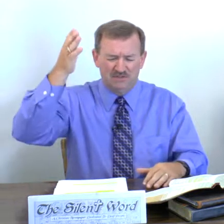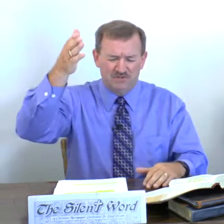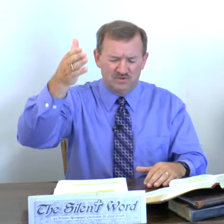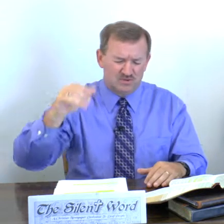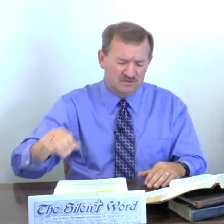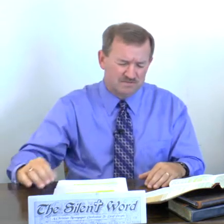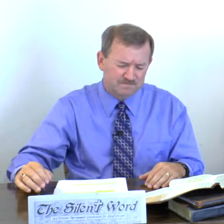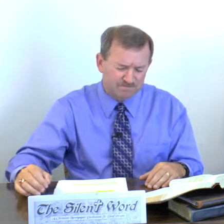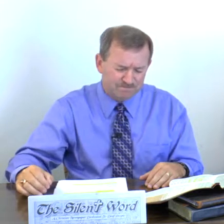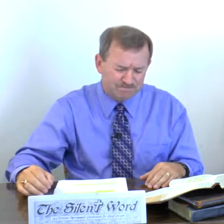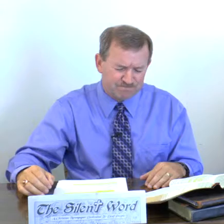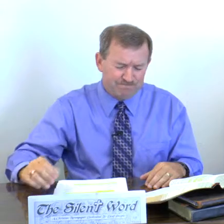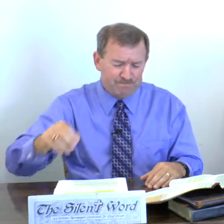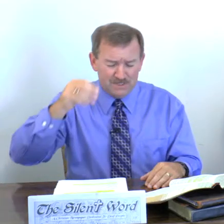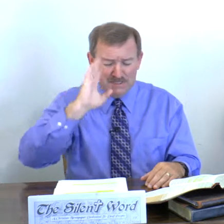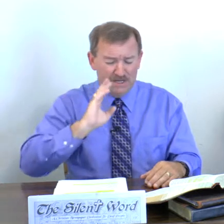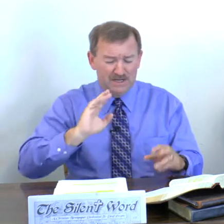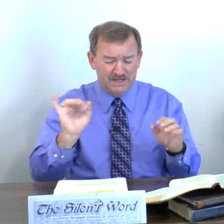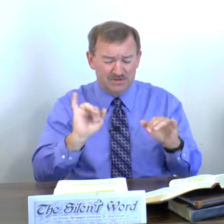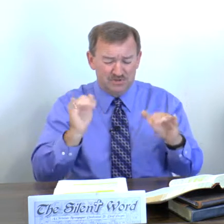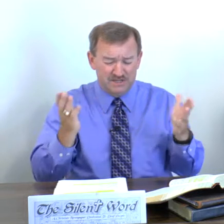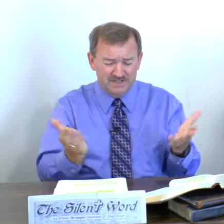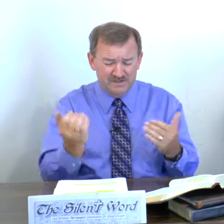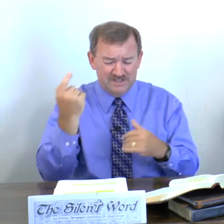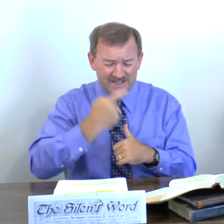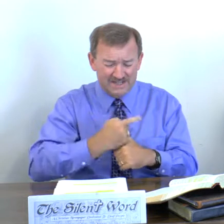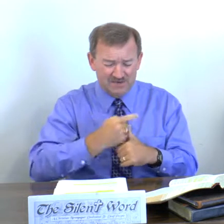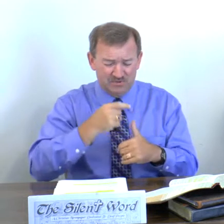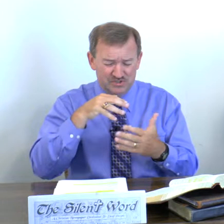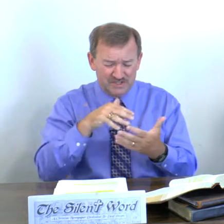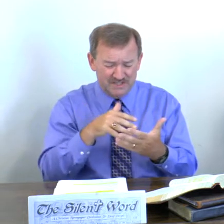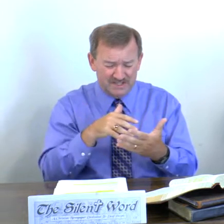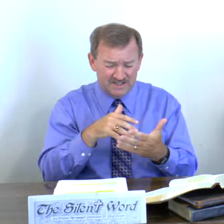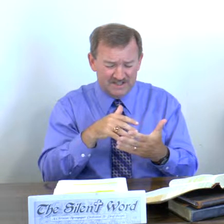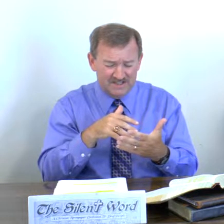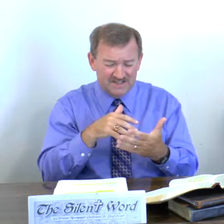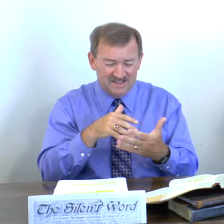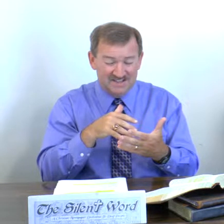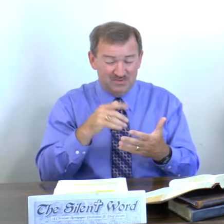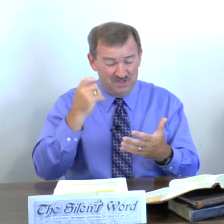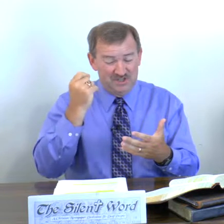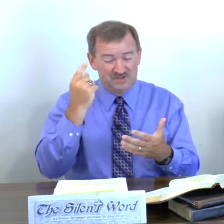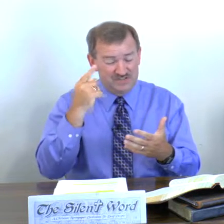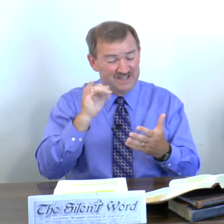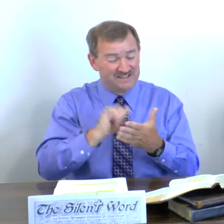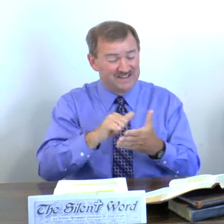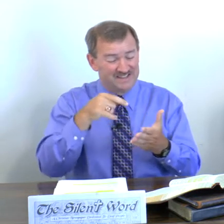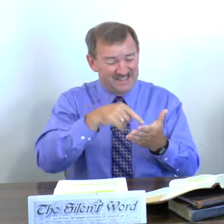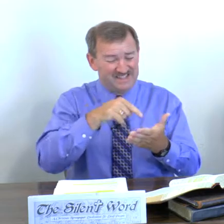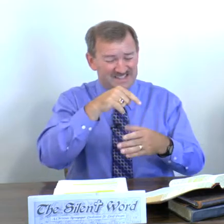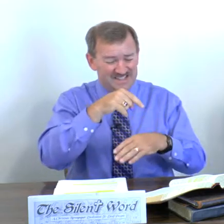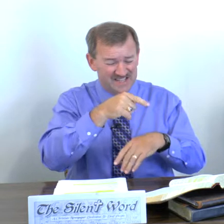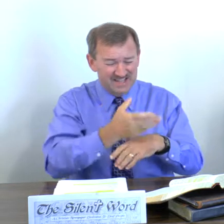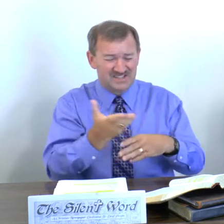the future. And God, as we're here today and we're studying, we understand that these things